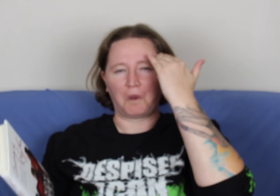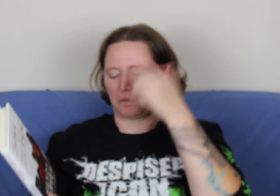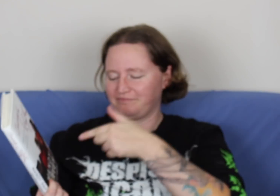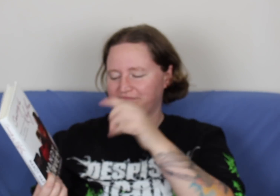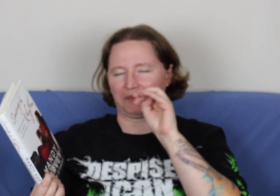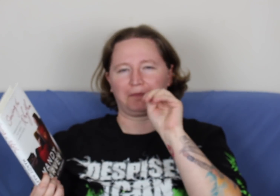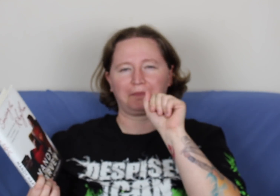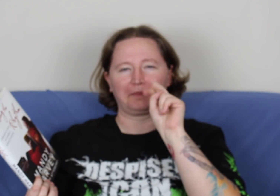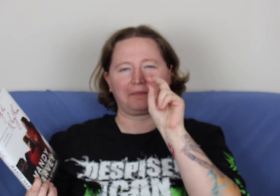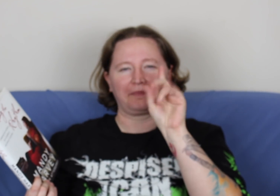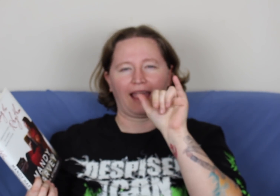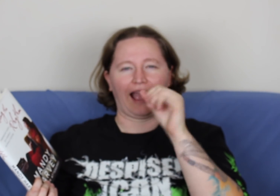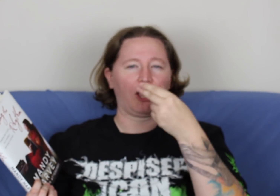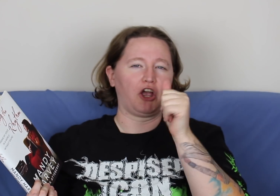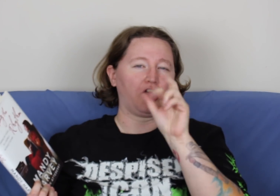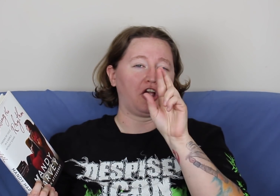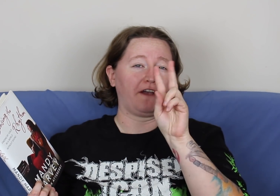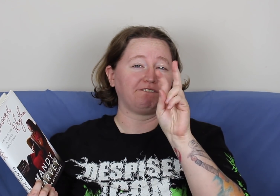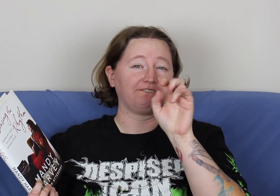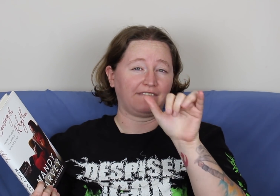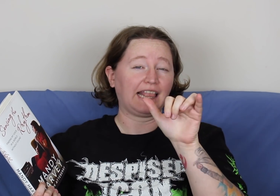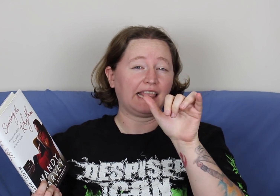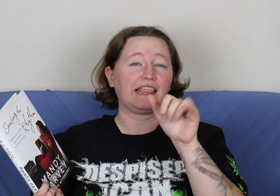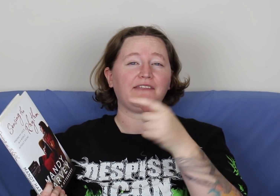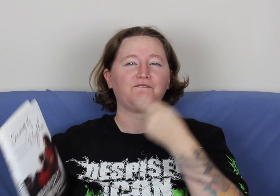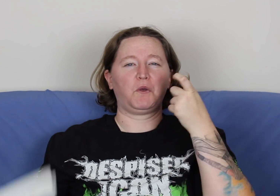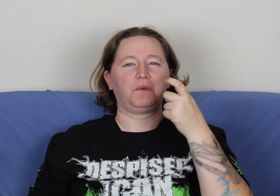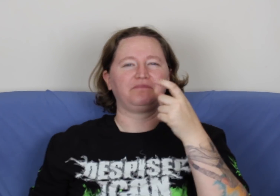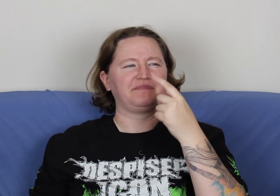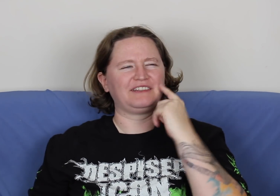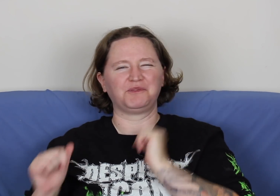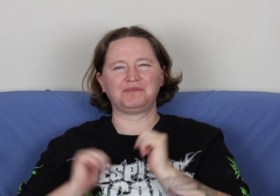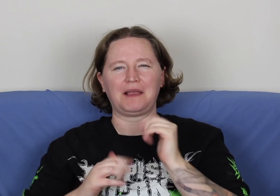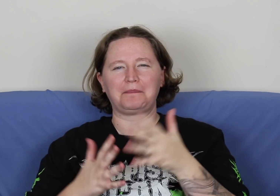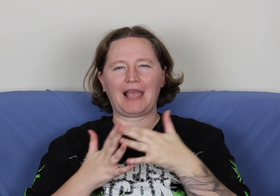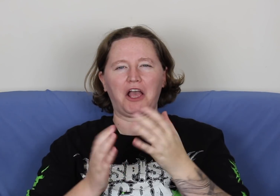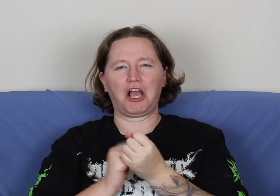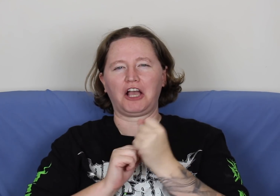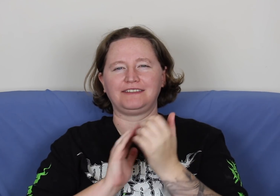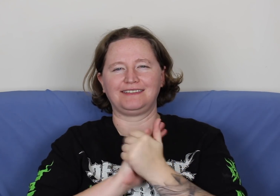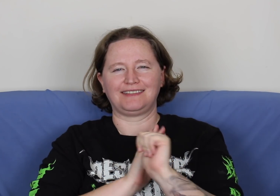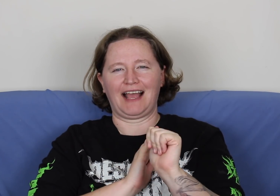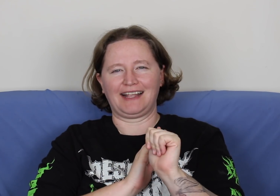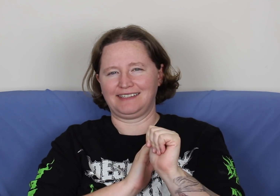some of you might know who this is, Mandy Harvey. She's from, I believe, the show America's Got